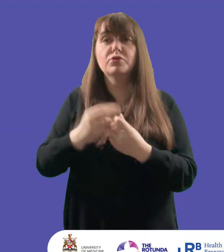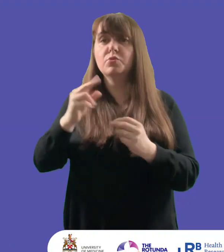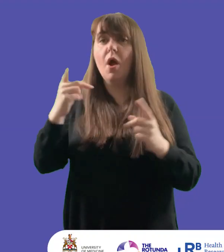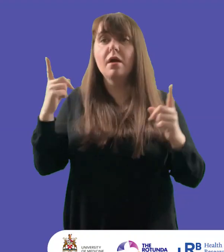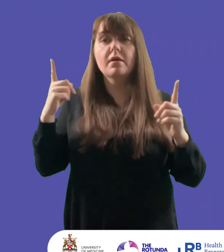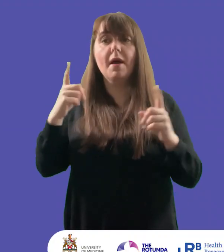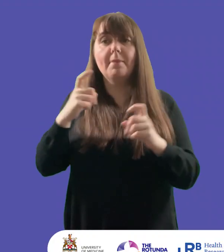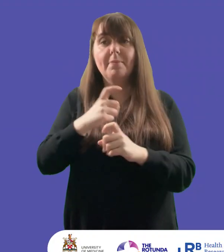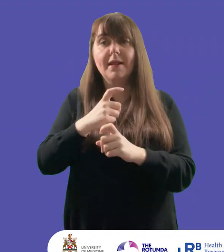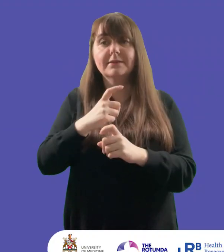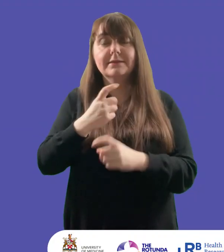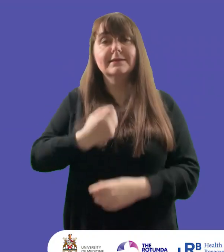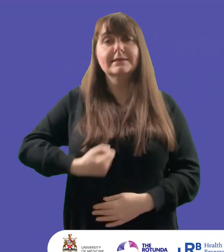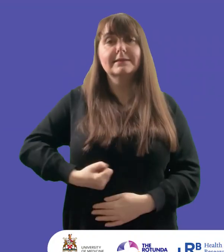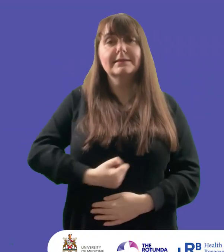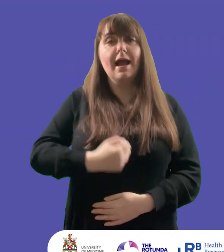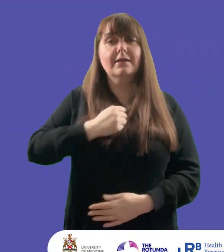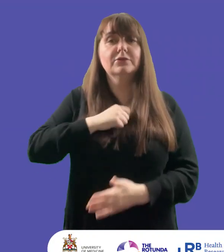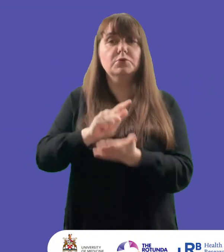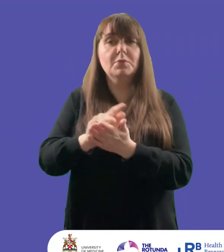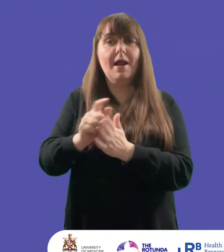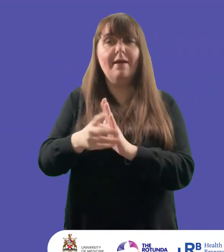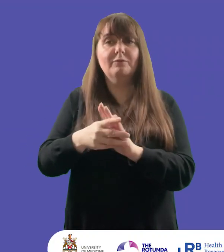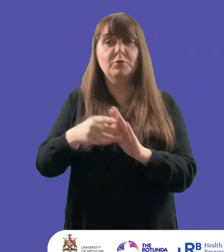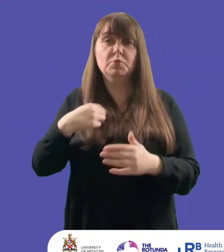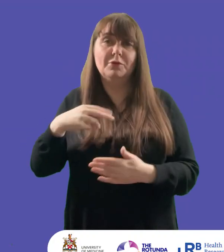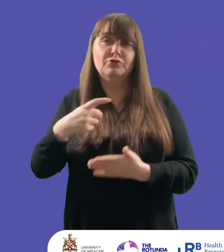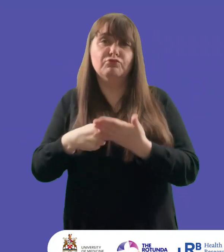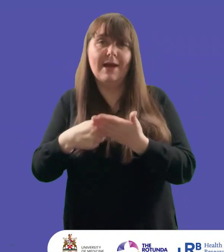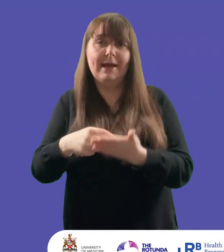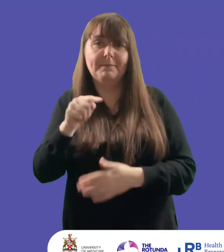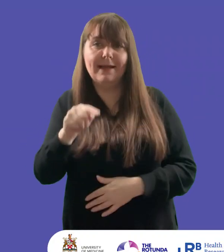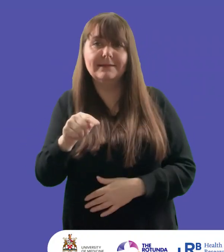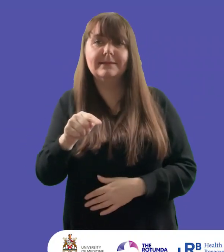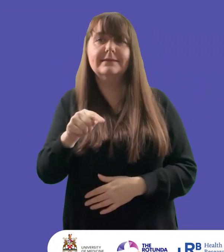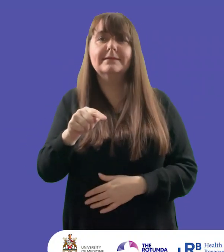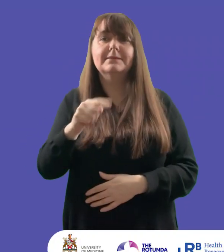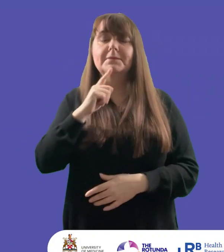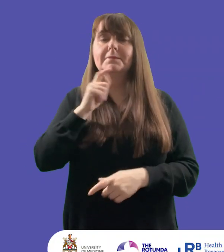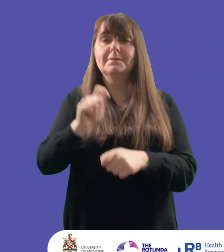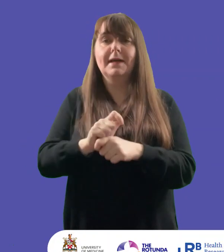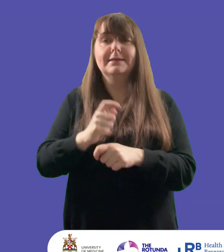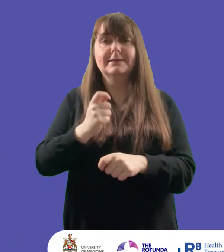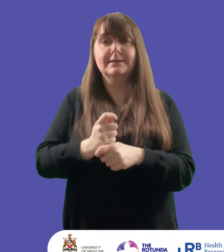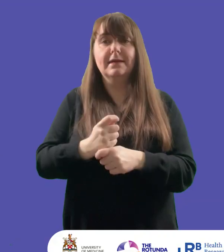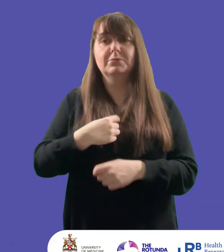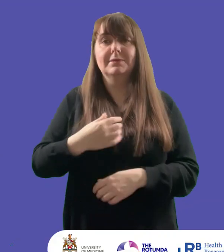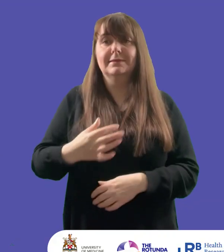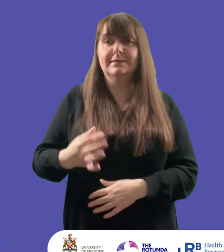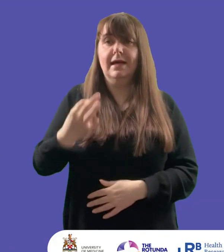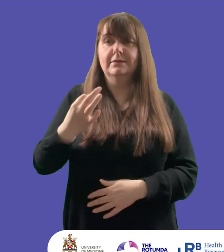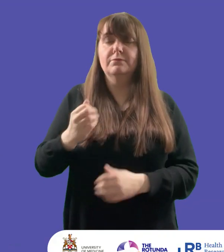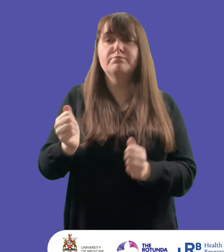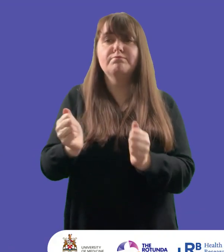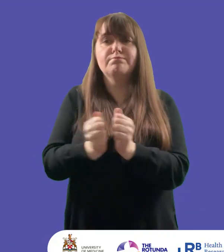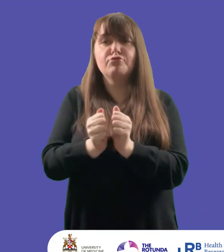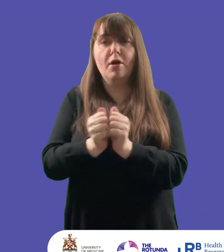no complications, a scan at 12 weeks is what we recommend. It's the best time to get the